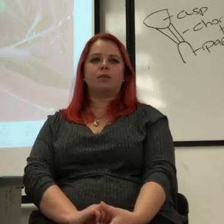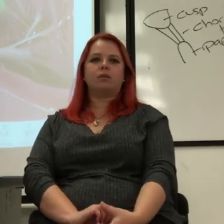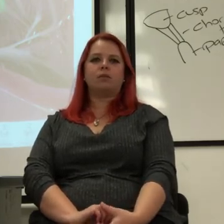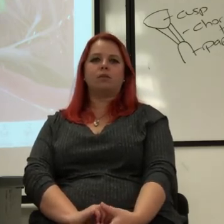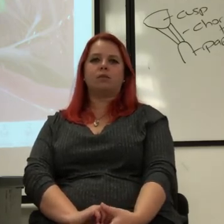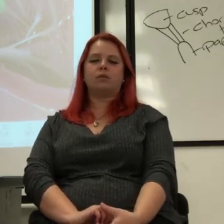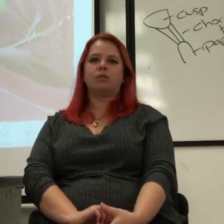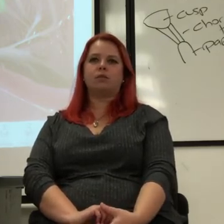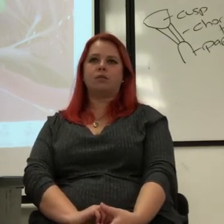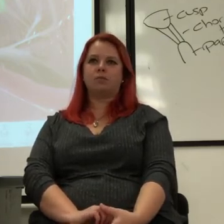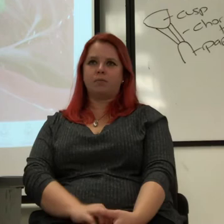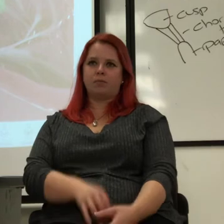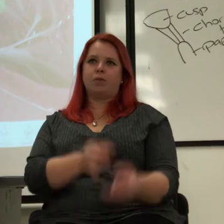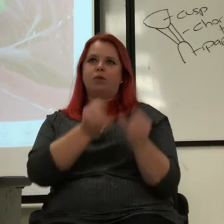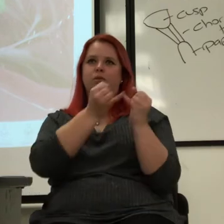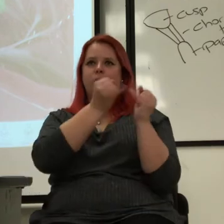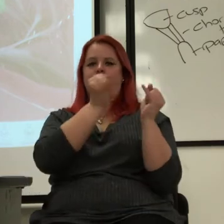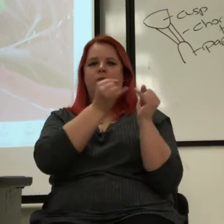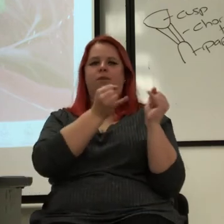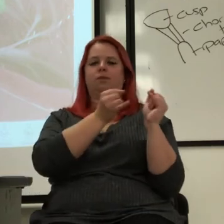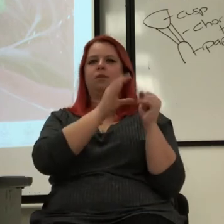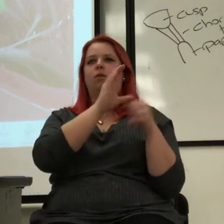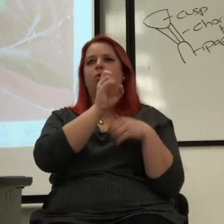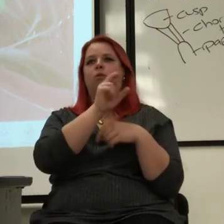chordae tendinae